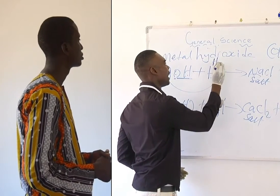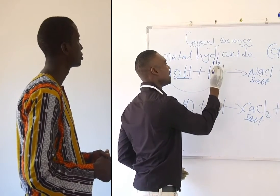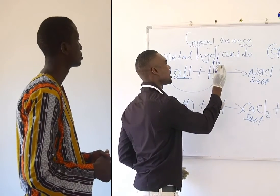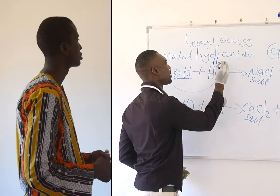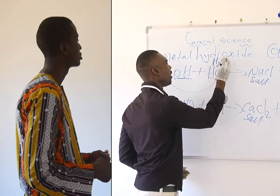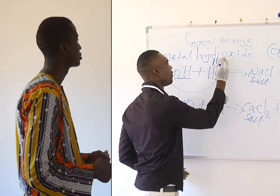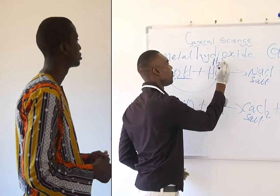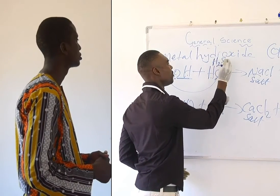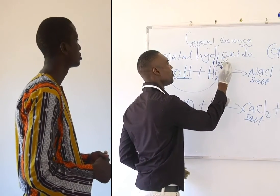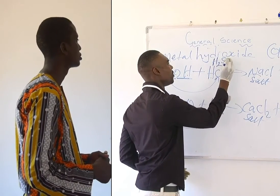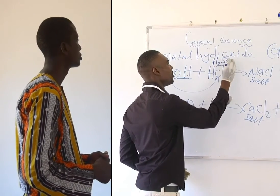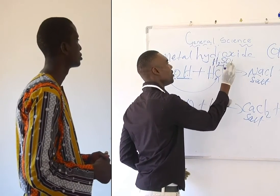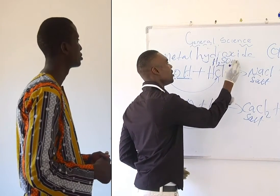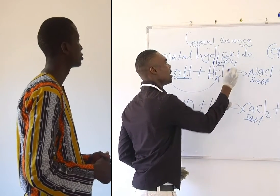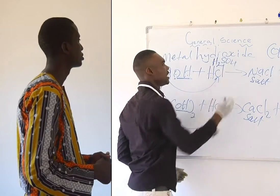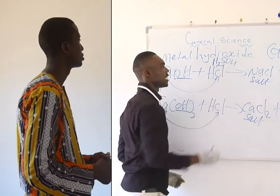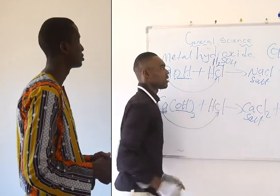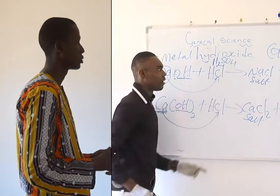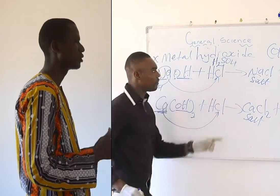H2SO4 here instead of